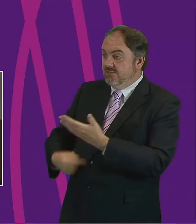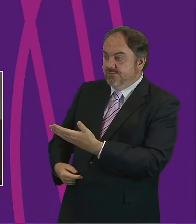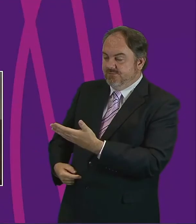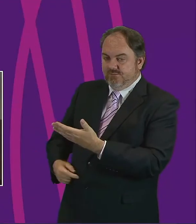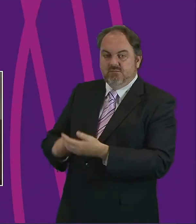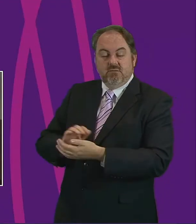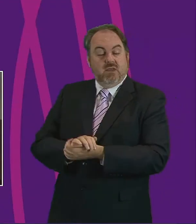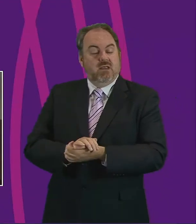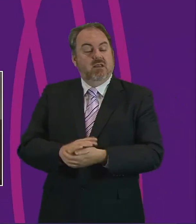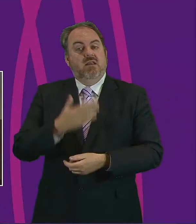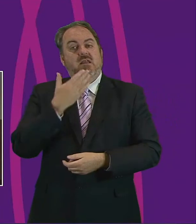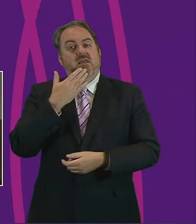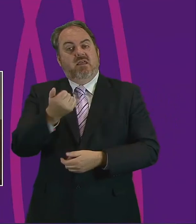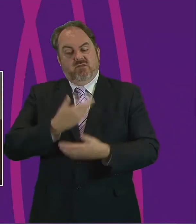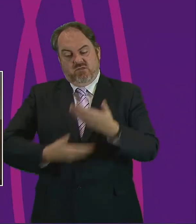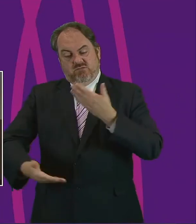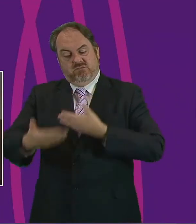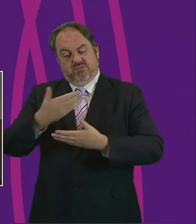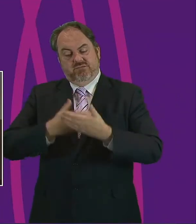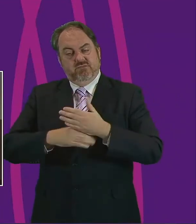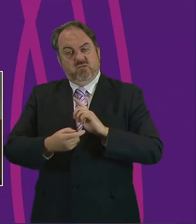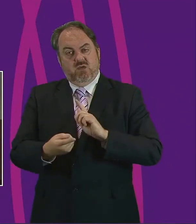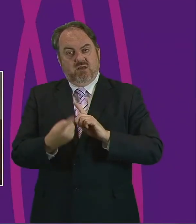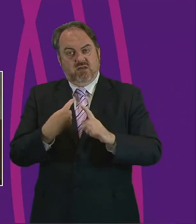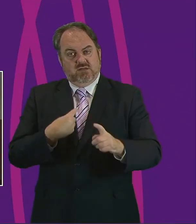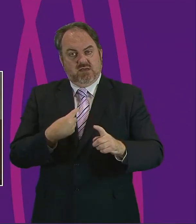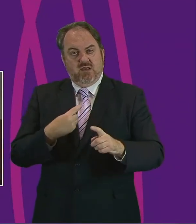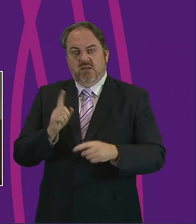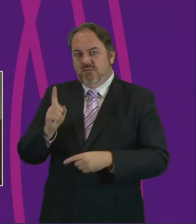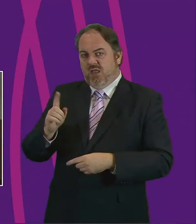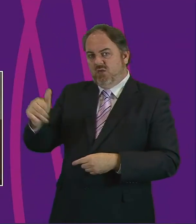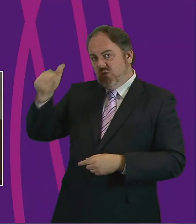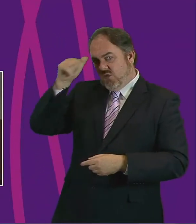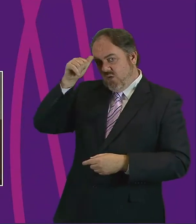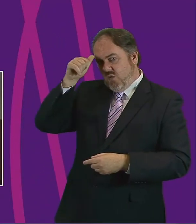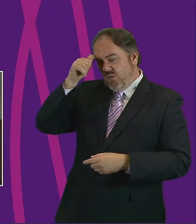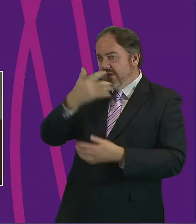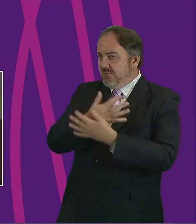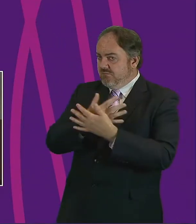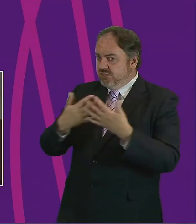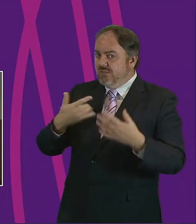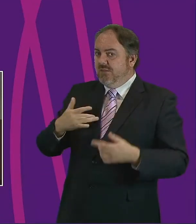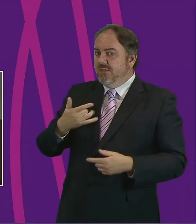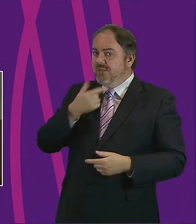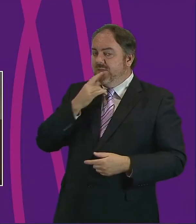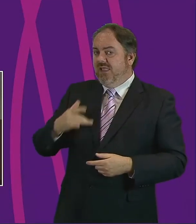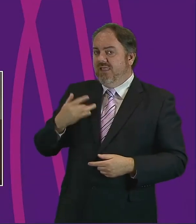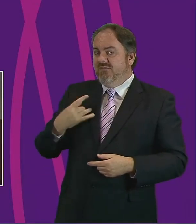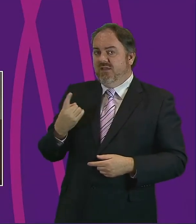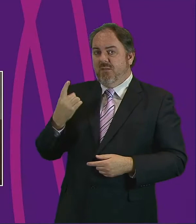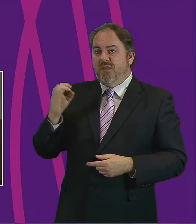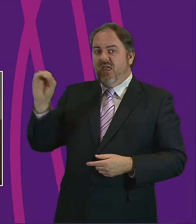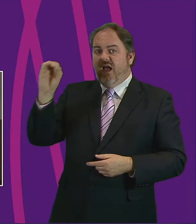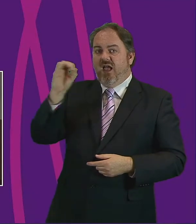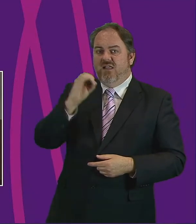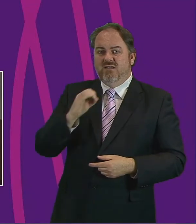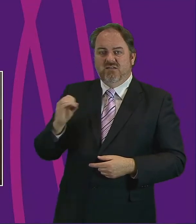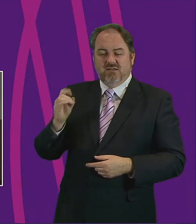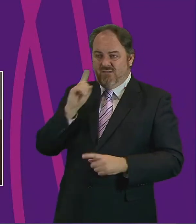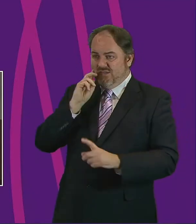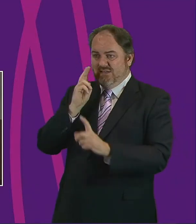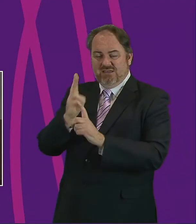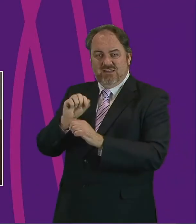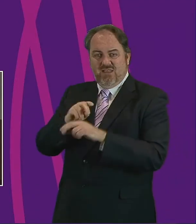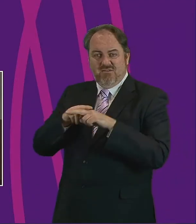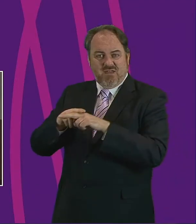I thank the First Minister for her response. As she is aware, islanders have in many cases not seen their family members on the mainland